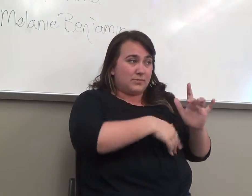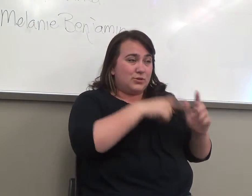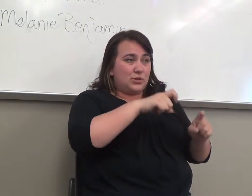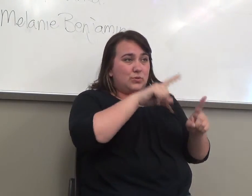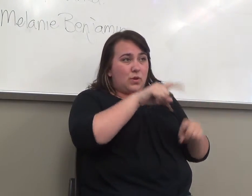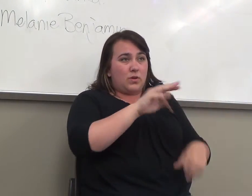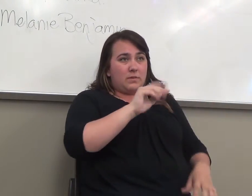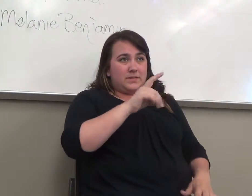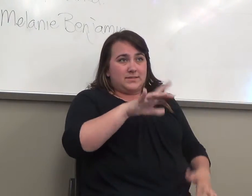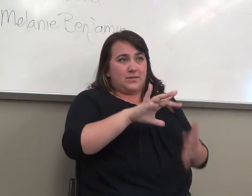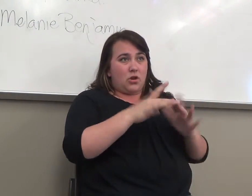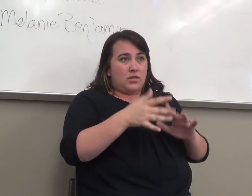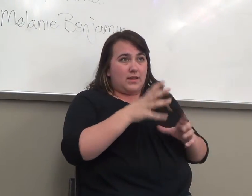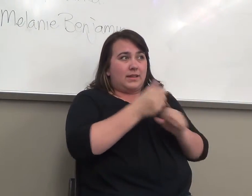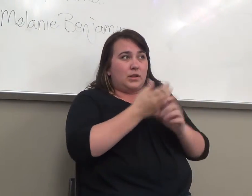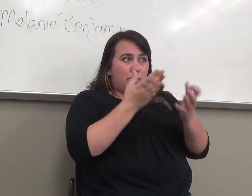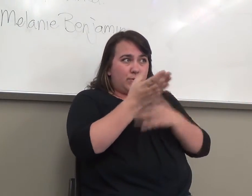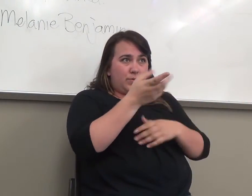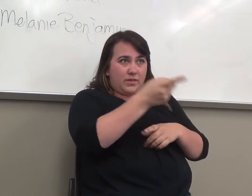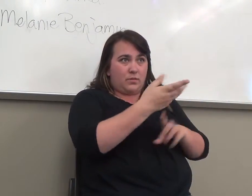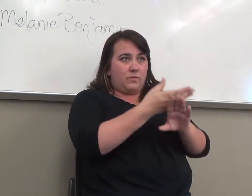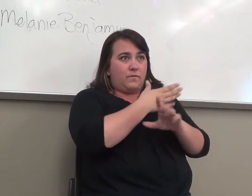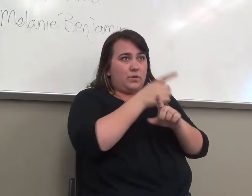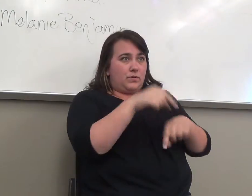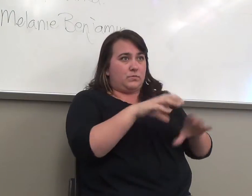website and get them to you for your class.